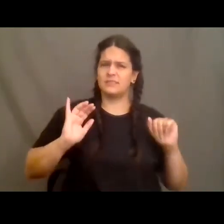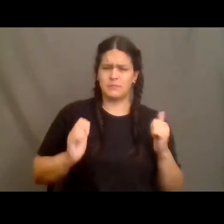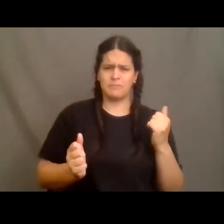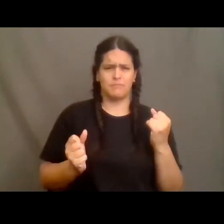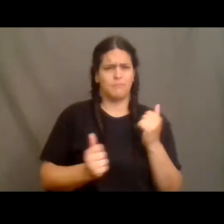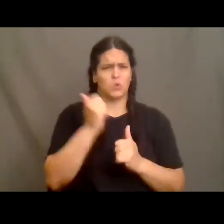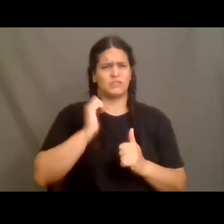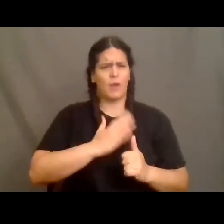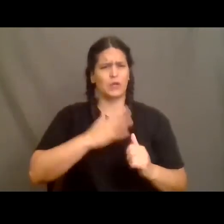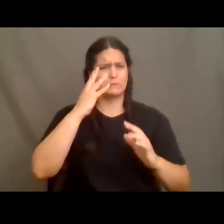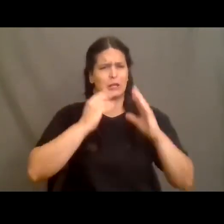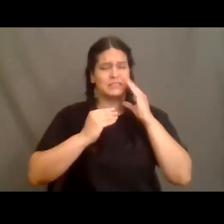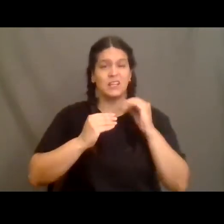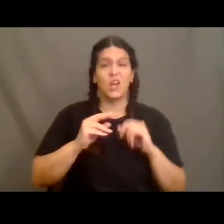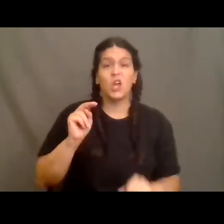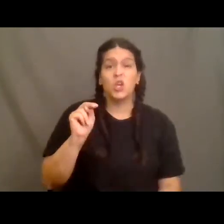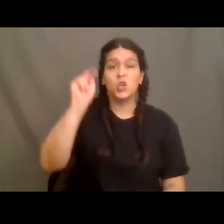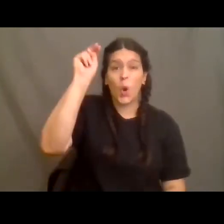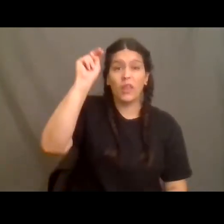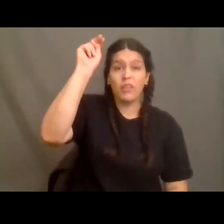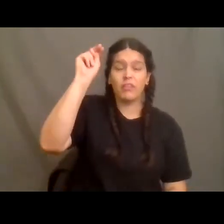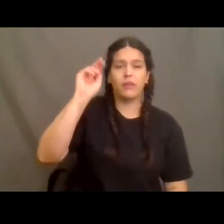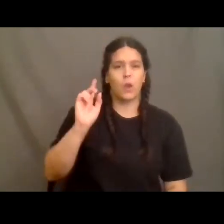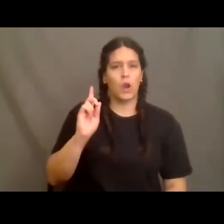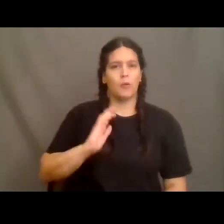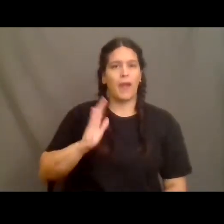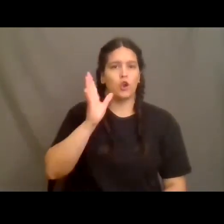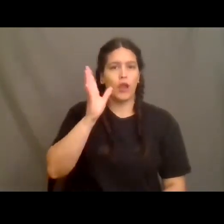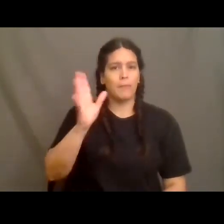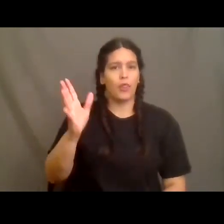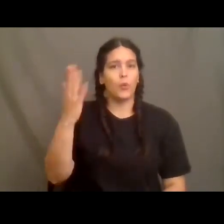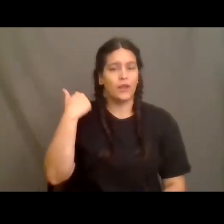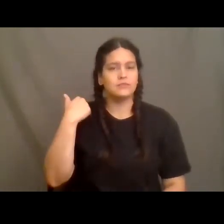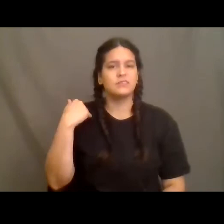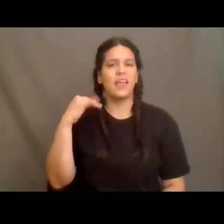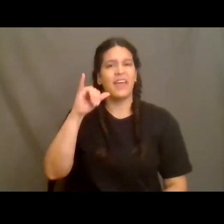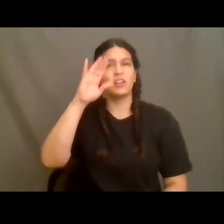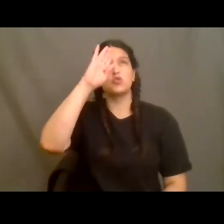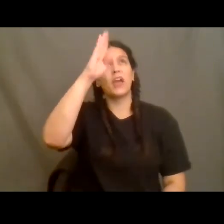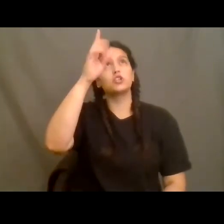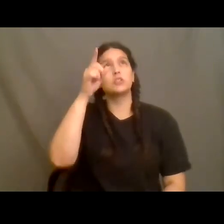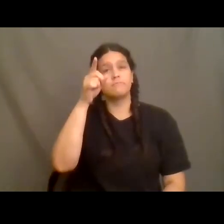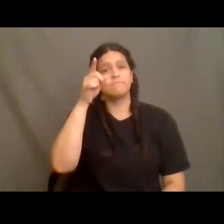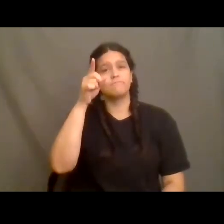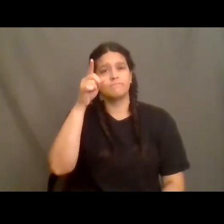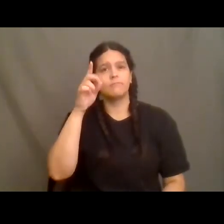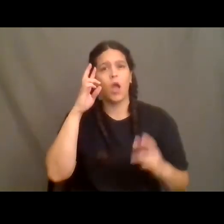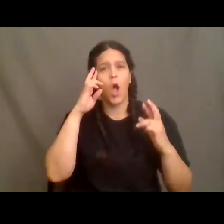to the north, where my grandmother once was, is the direction, that direction is